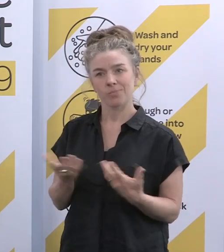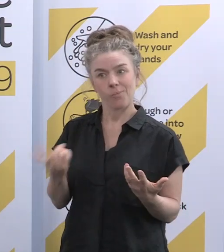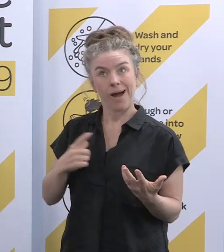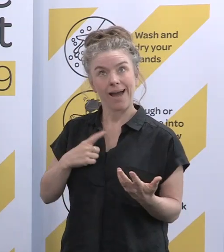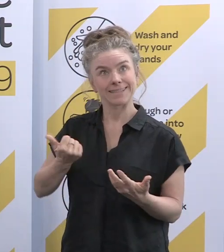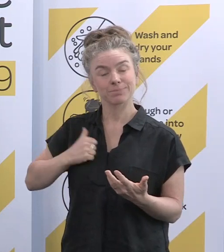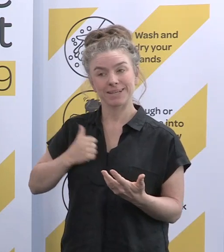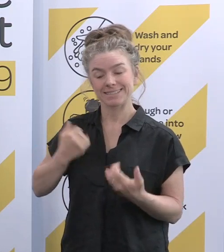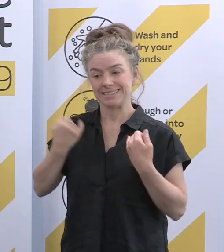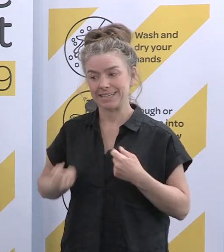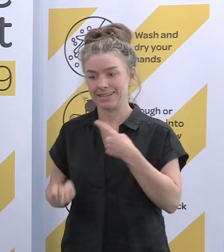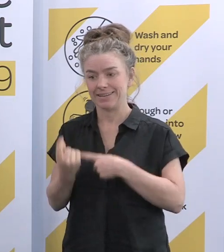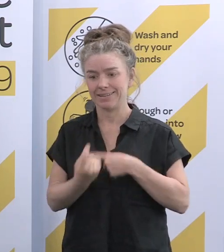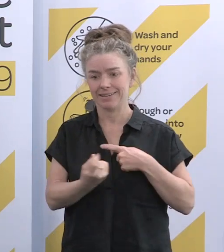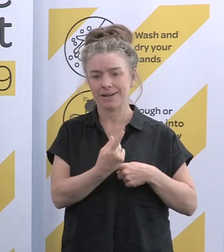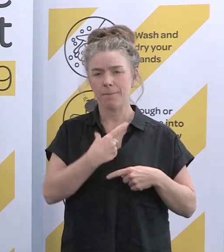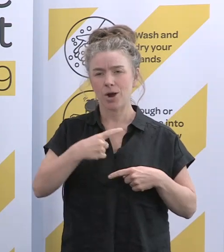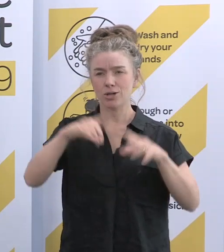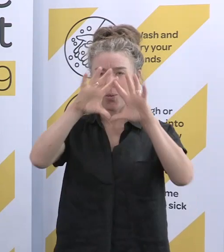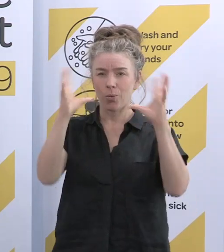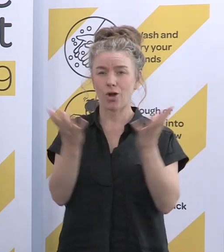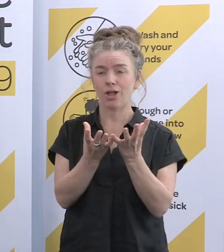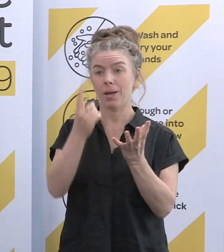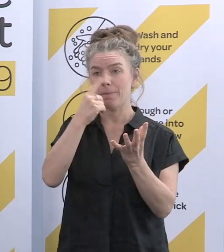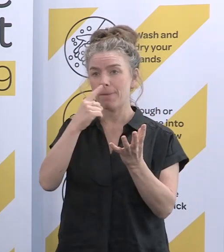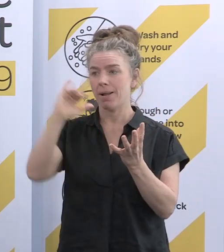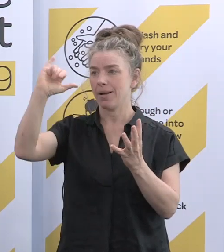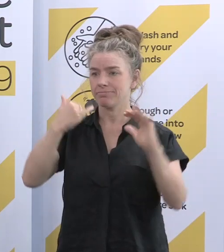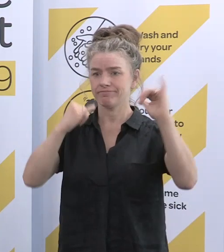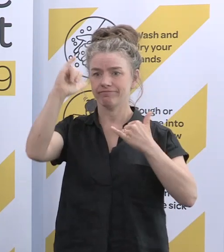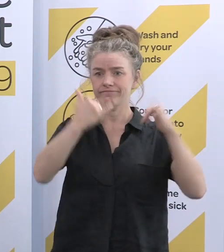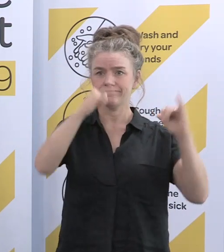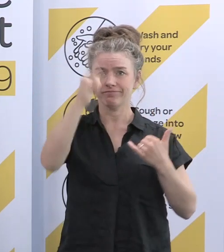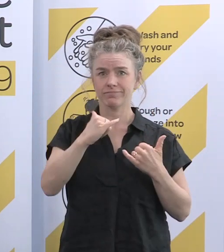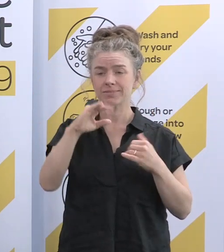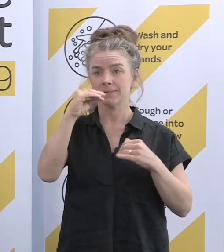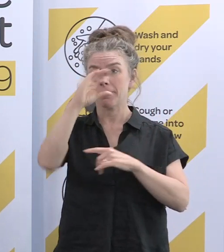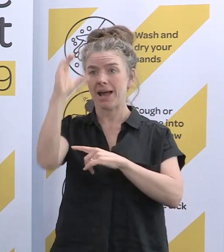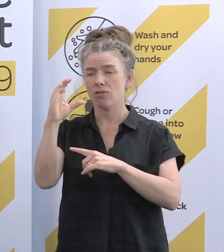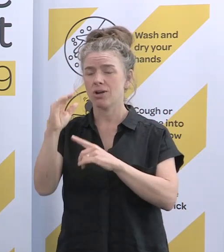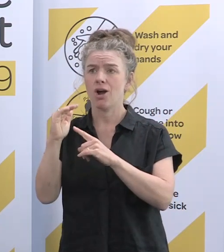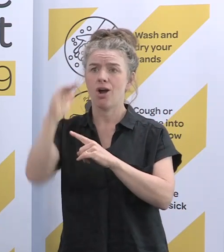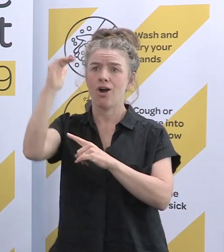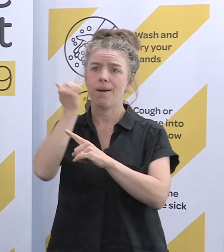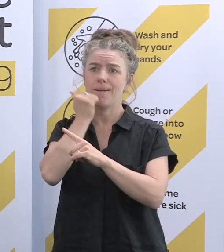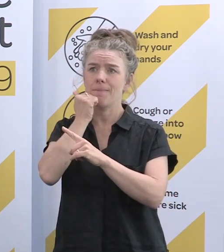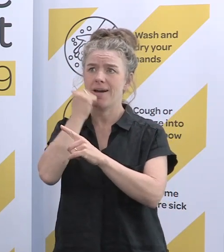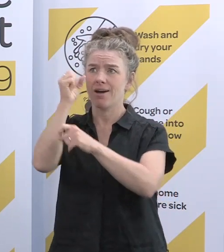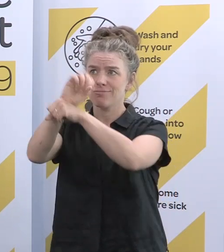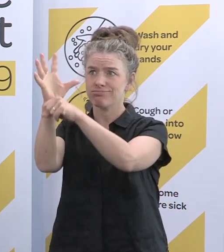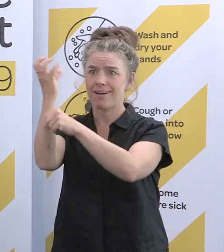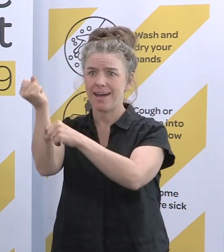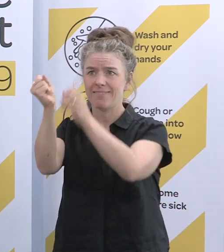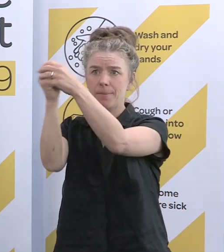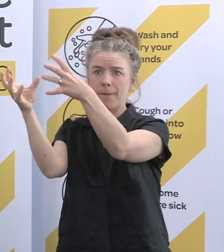returning from a range of places around the world that have higher rates of COVID-19. And the important thing,